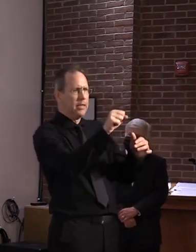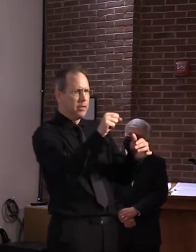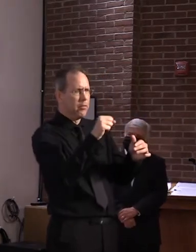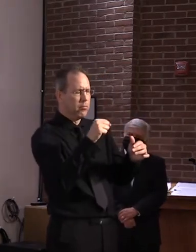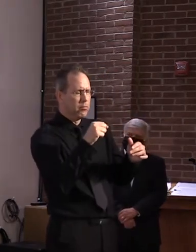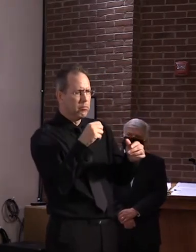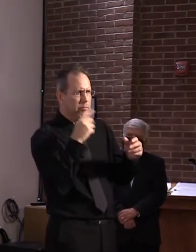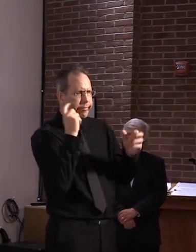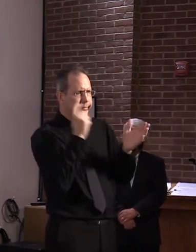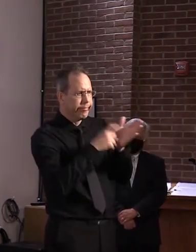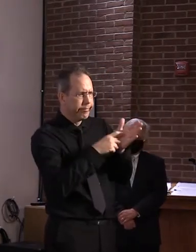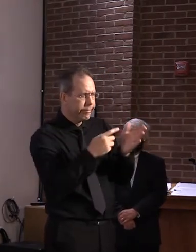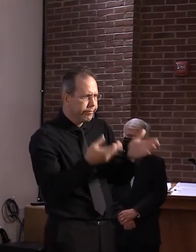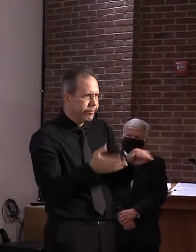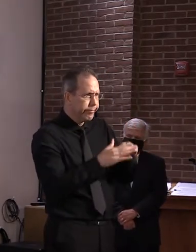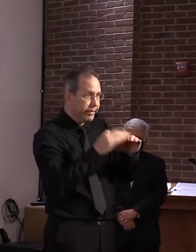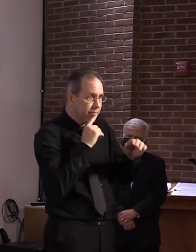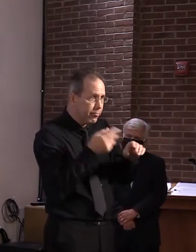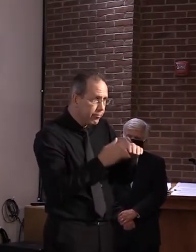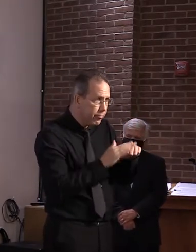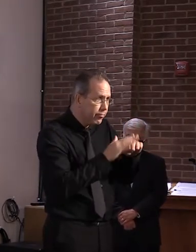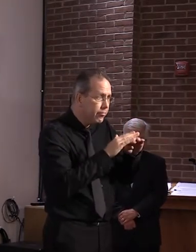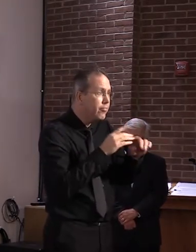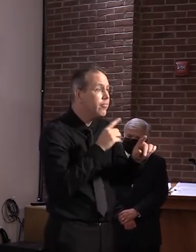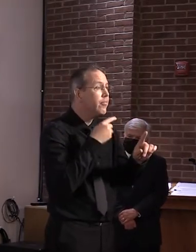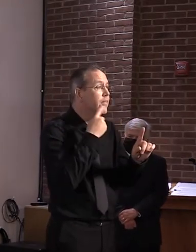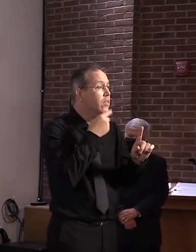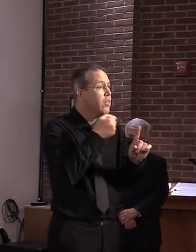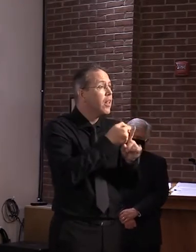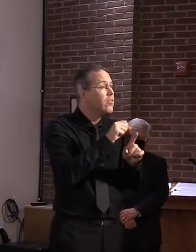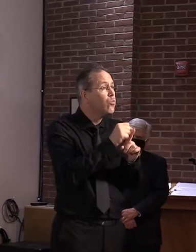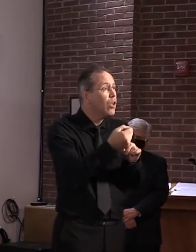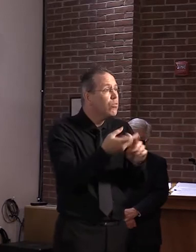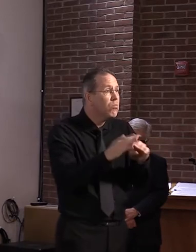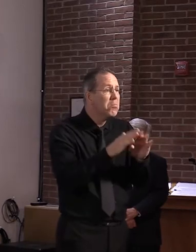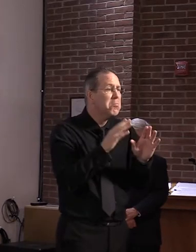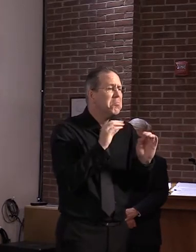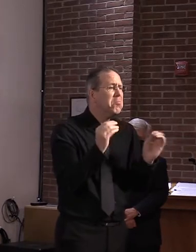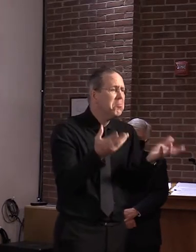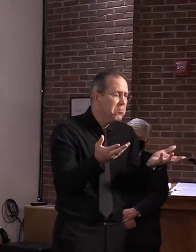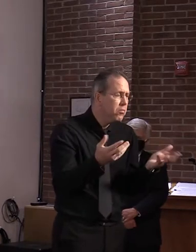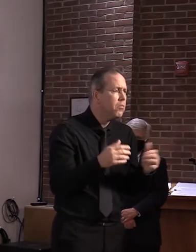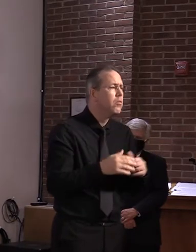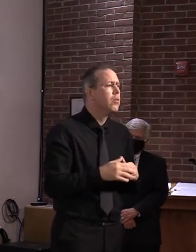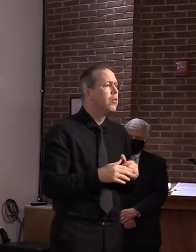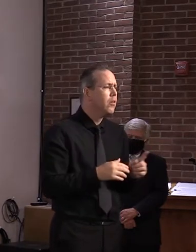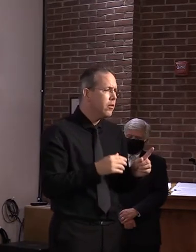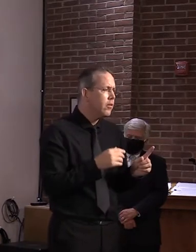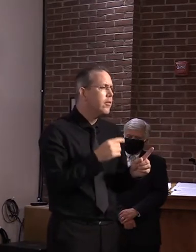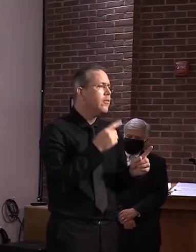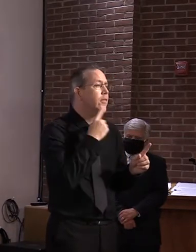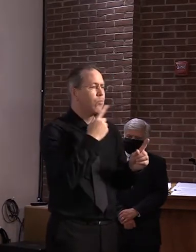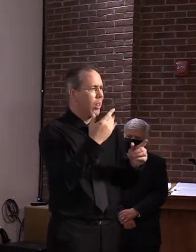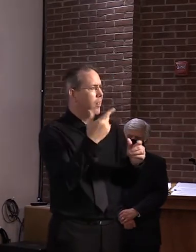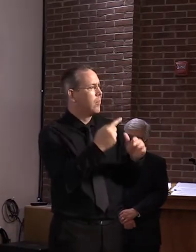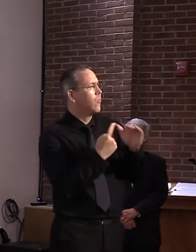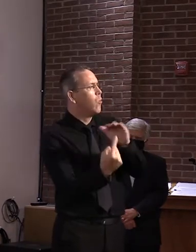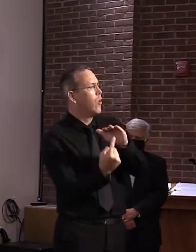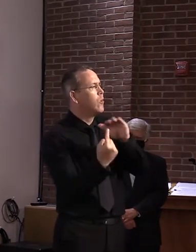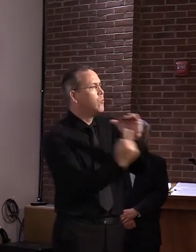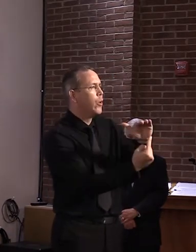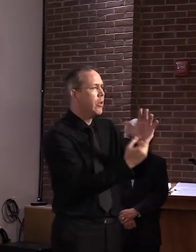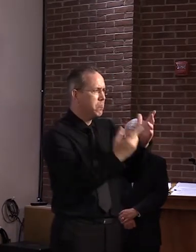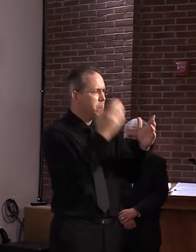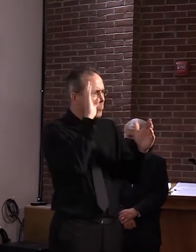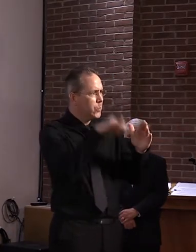is accurate, and it is a new person to the facility and they were under a quarantine process and adherence to that was